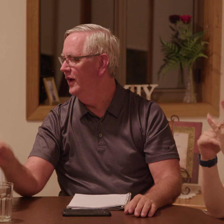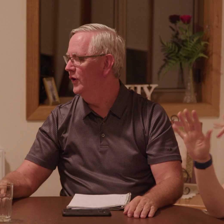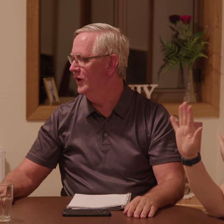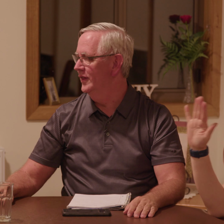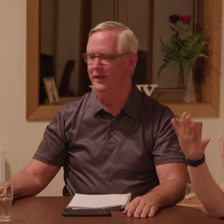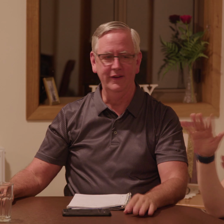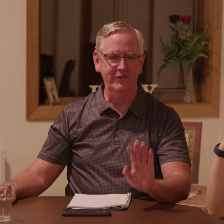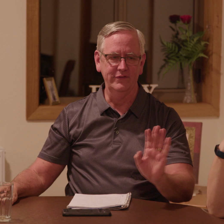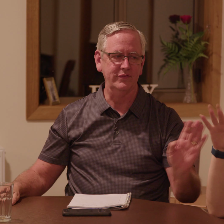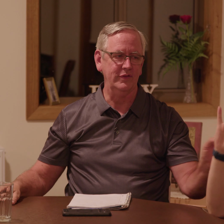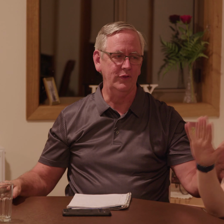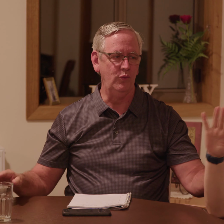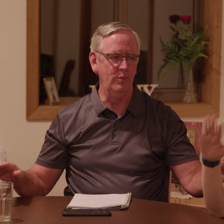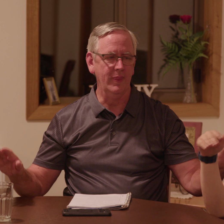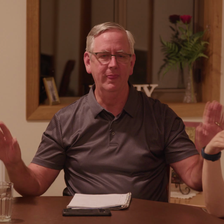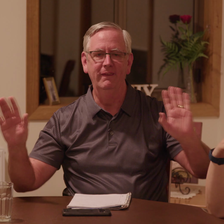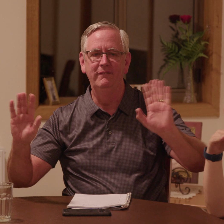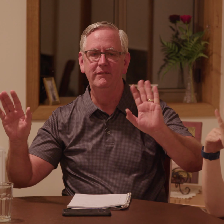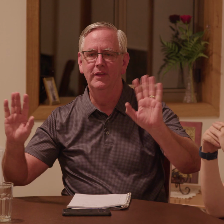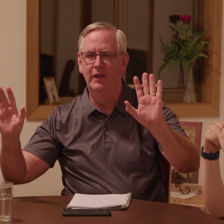New Zealand. We think it's New Zealand.